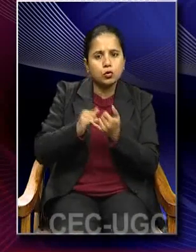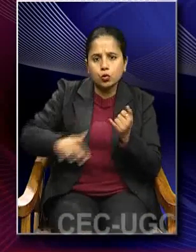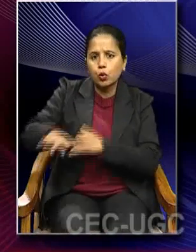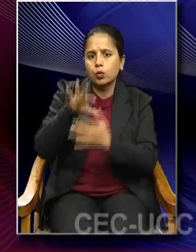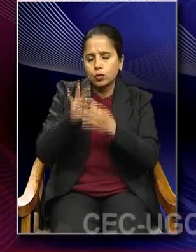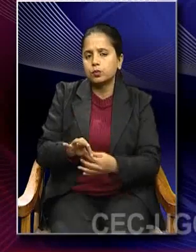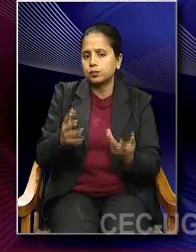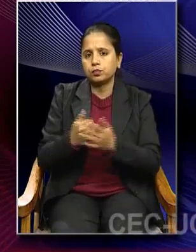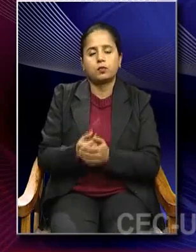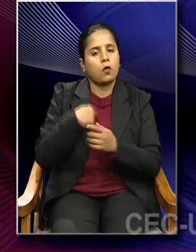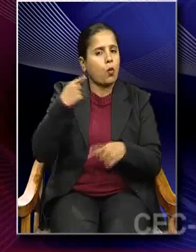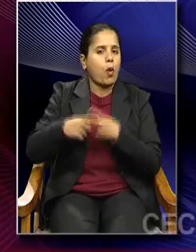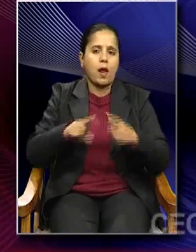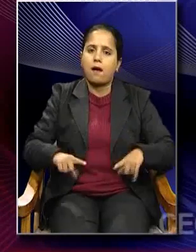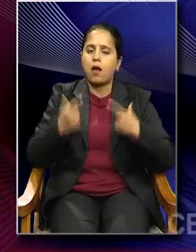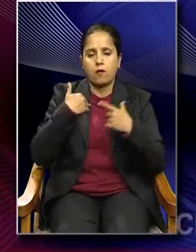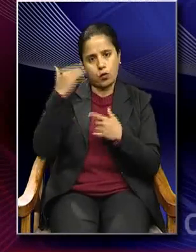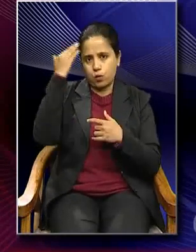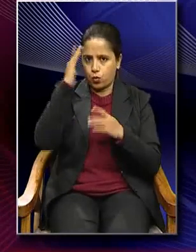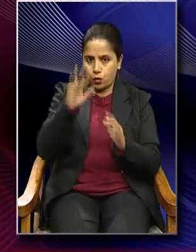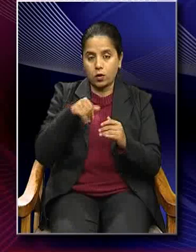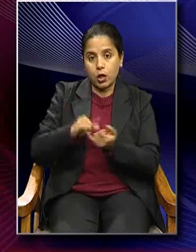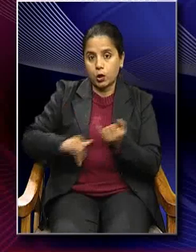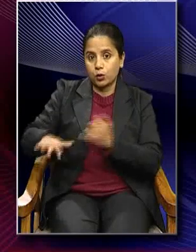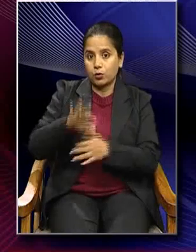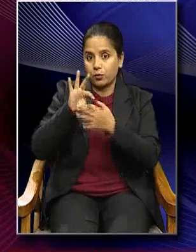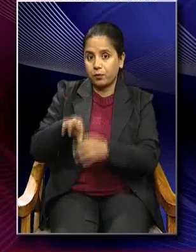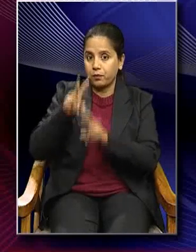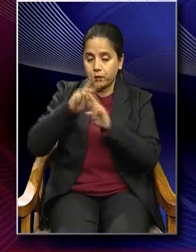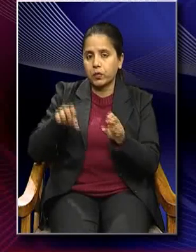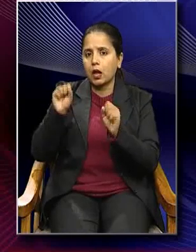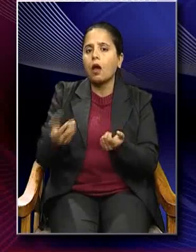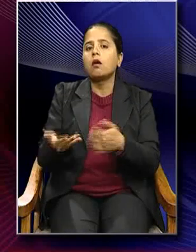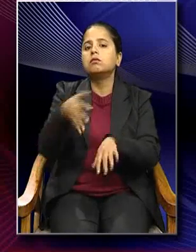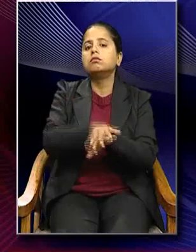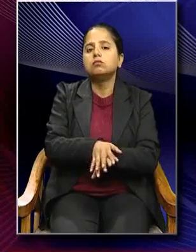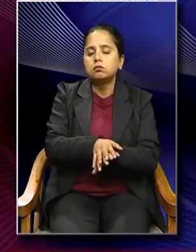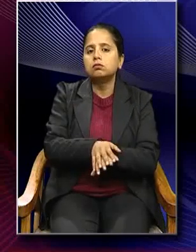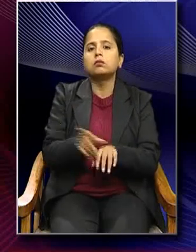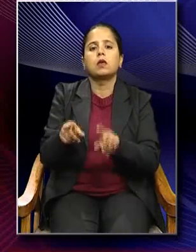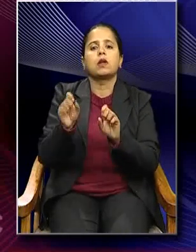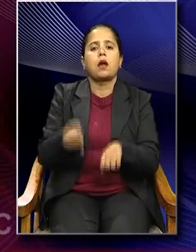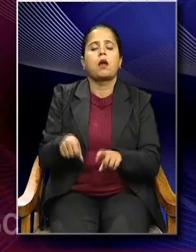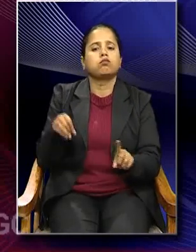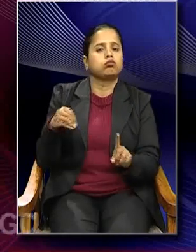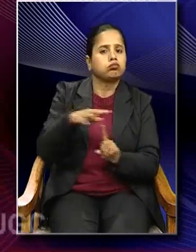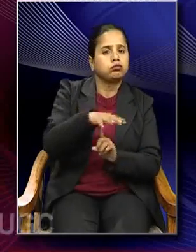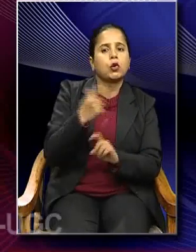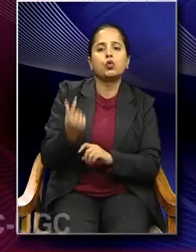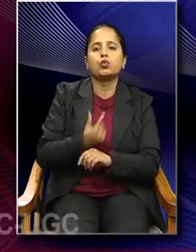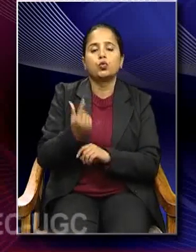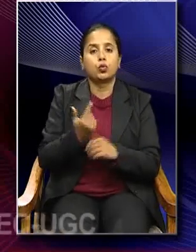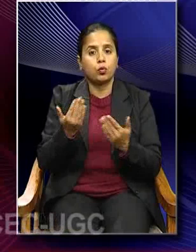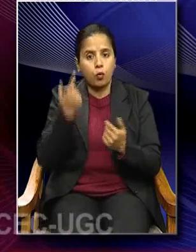everyday life, we know that sociology can be applied, can be effectively used